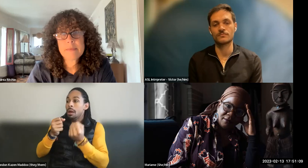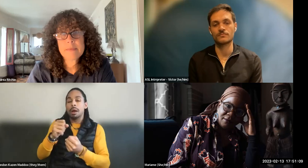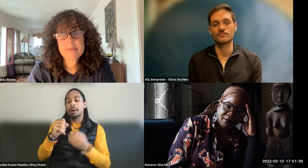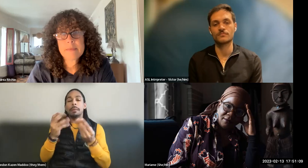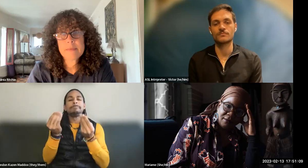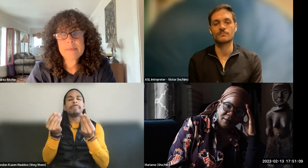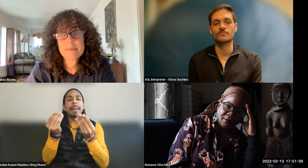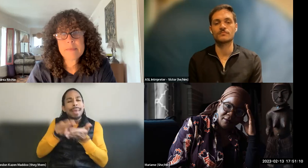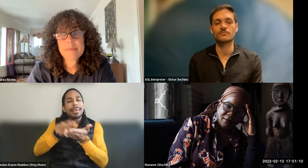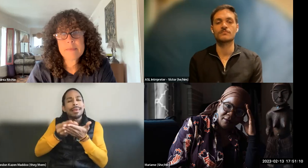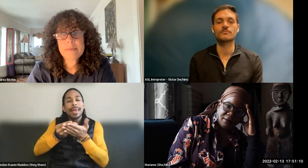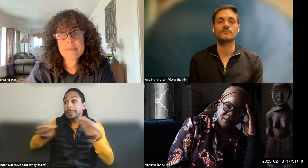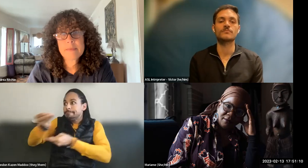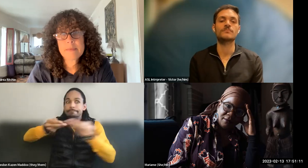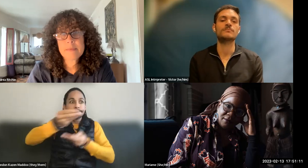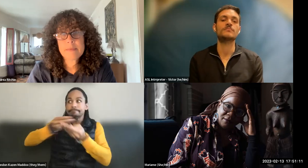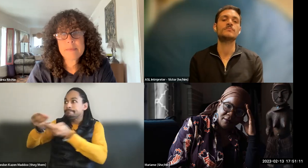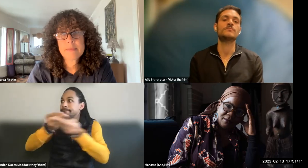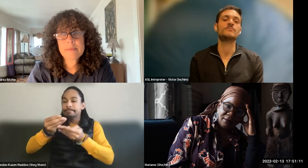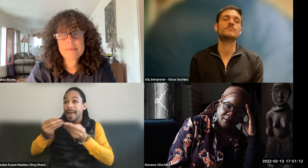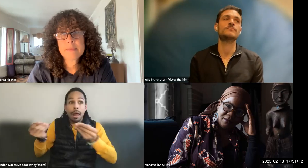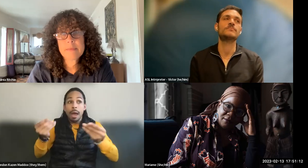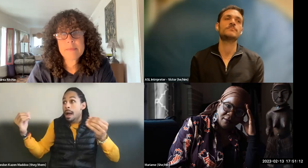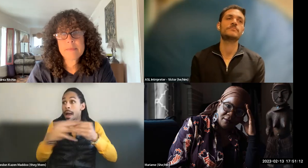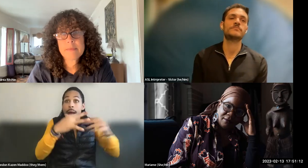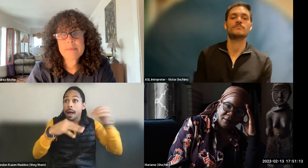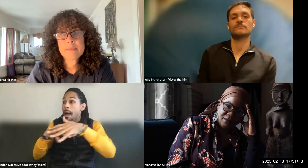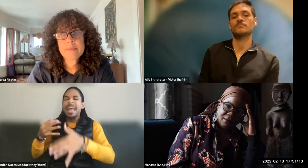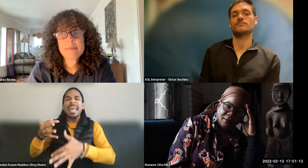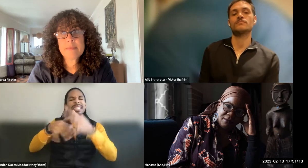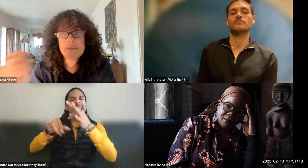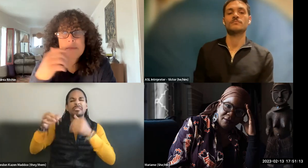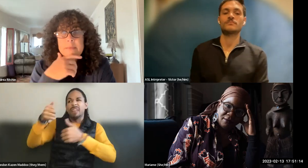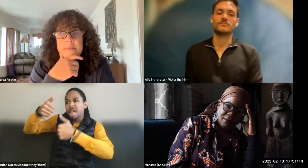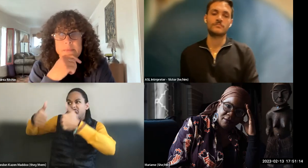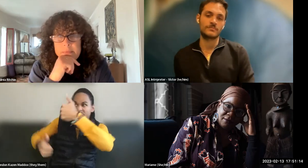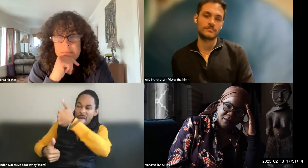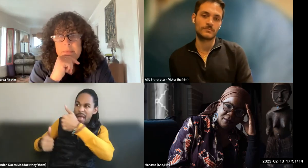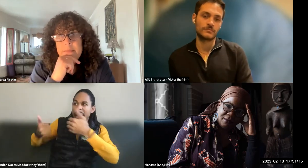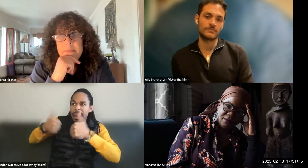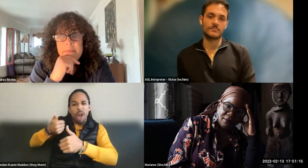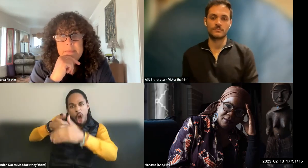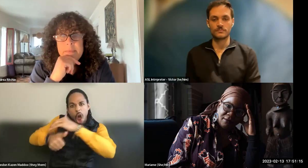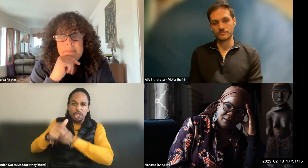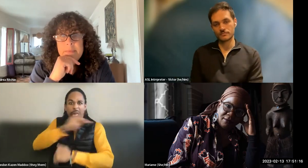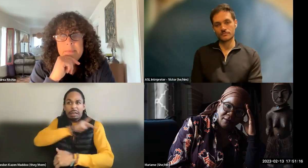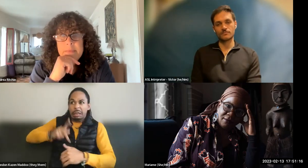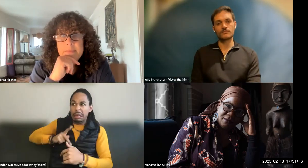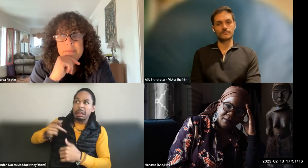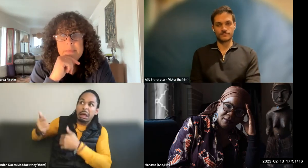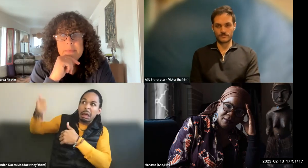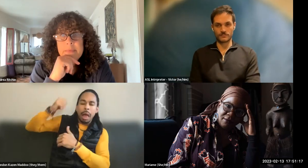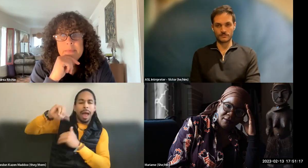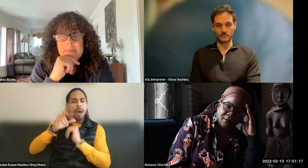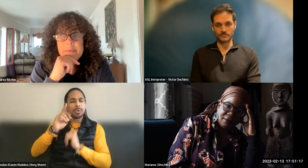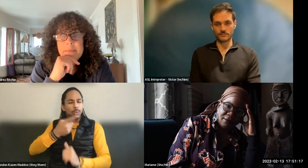instead of living a life of subsistence. This is when the term police comes into being. This is very important because people talk a